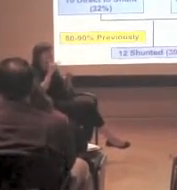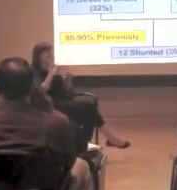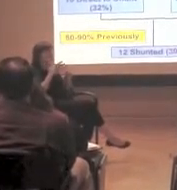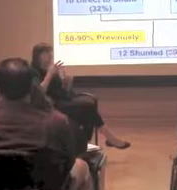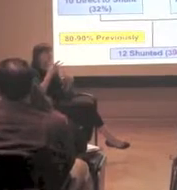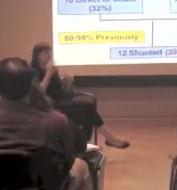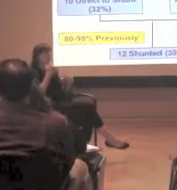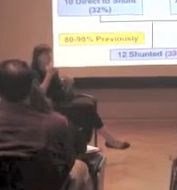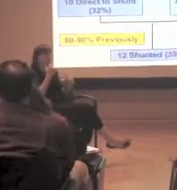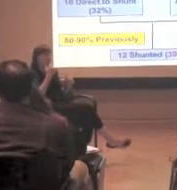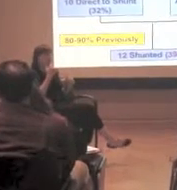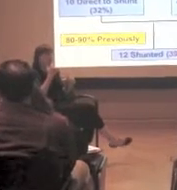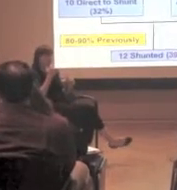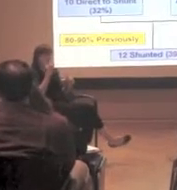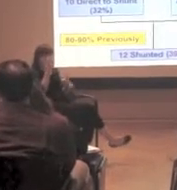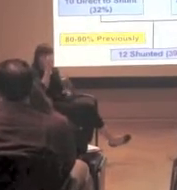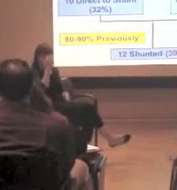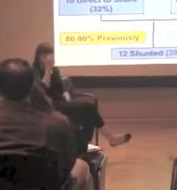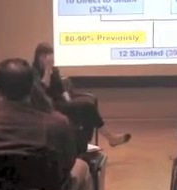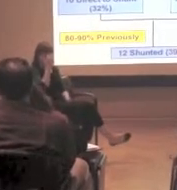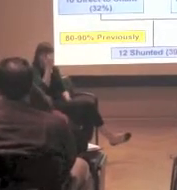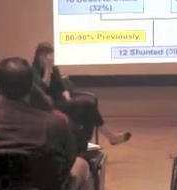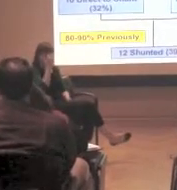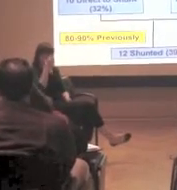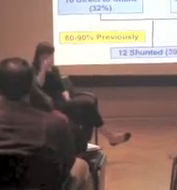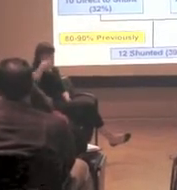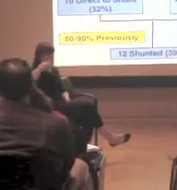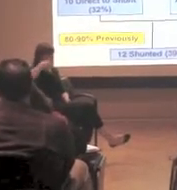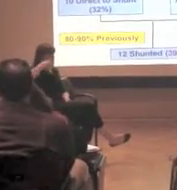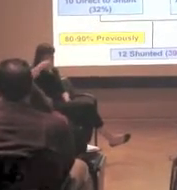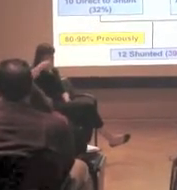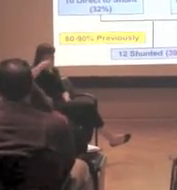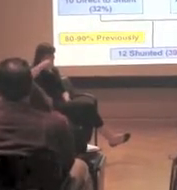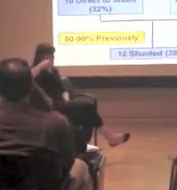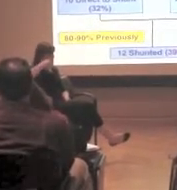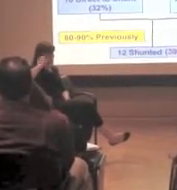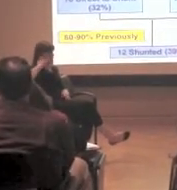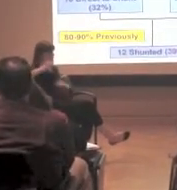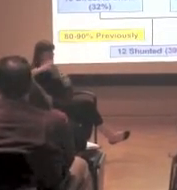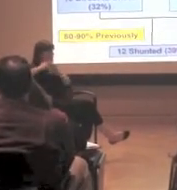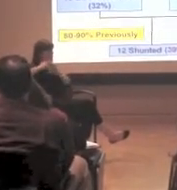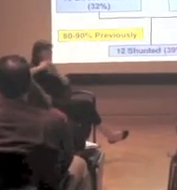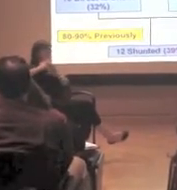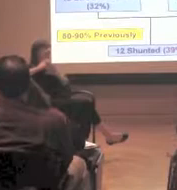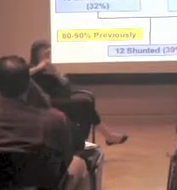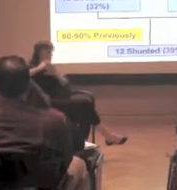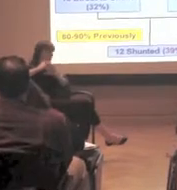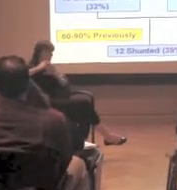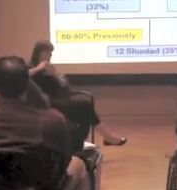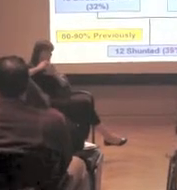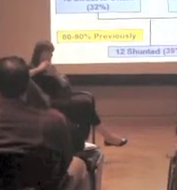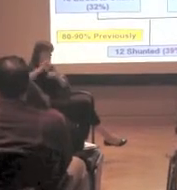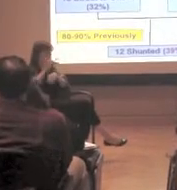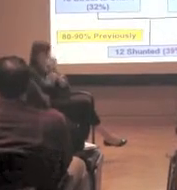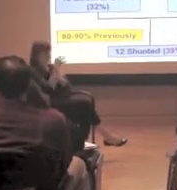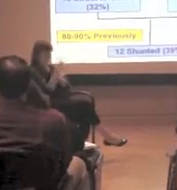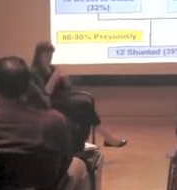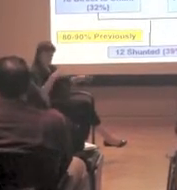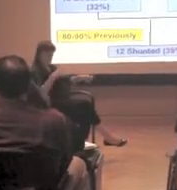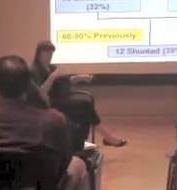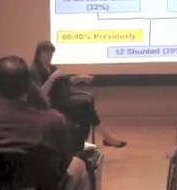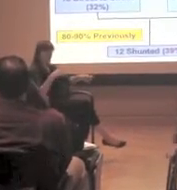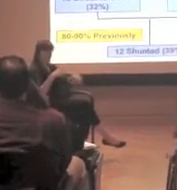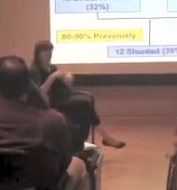moms that say, he looks a bit swollen, and then he's got a drippy nose every time he shunt a lot. We're like, yeah, you're crazy. And I'm like, yeah, you're